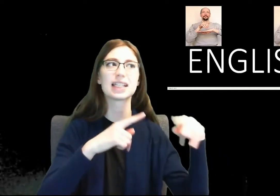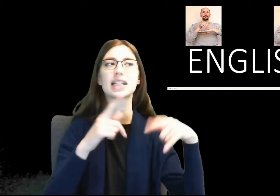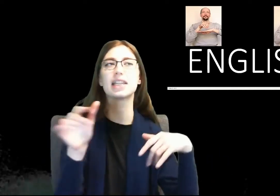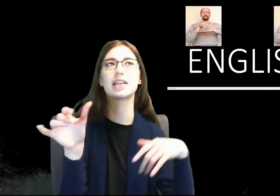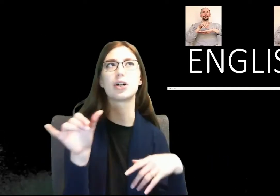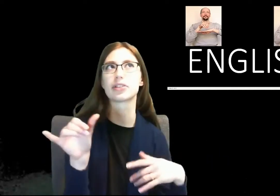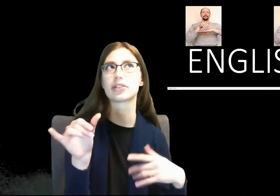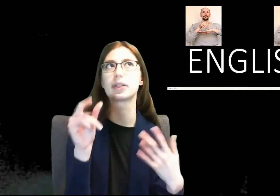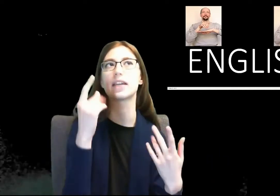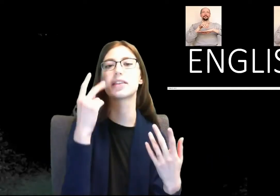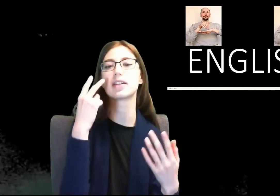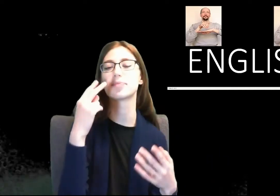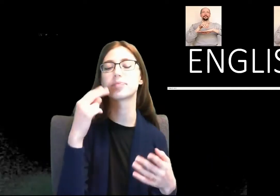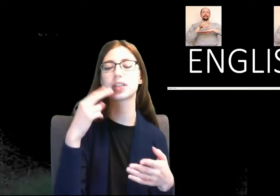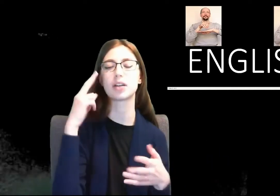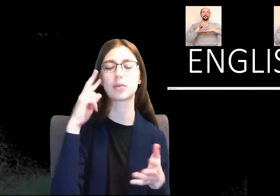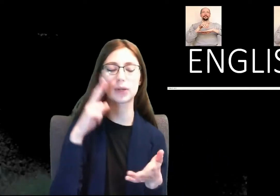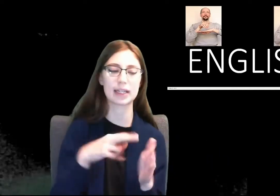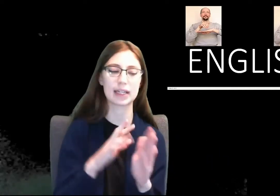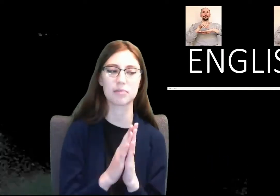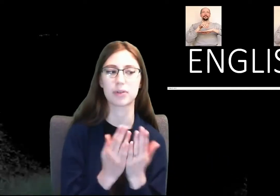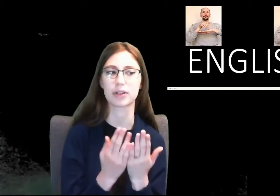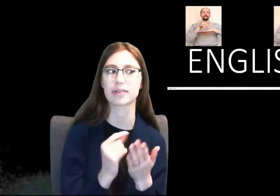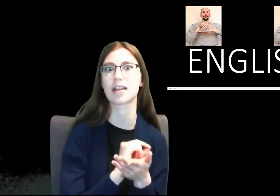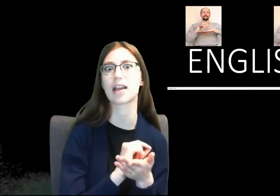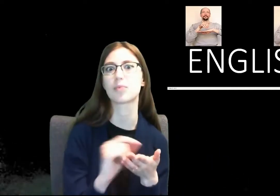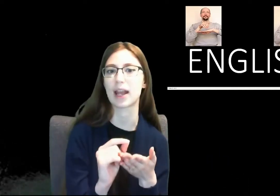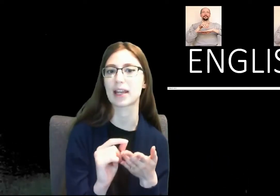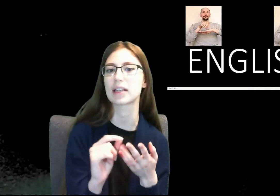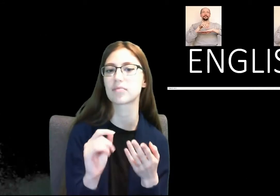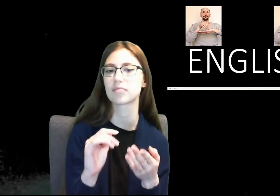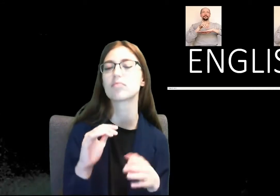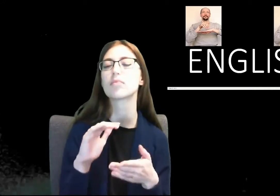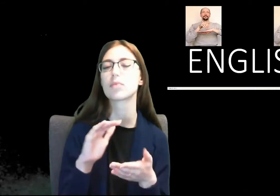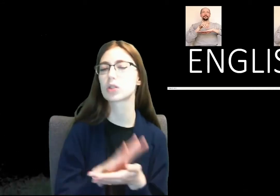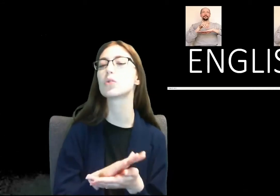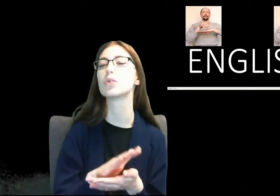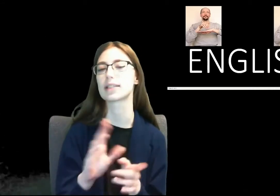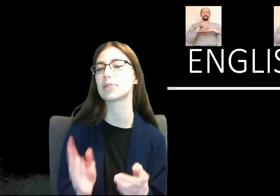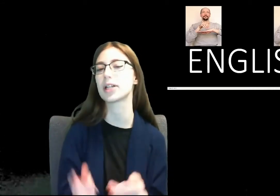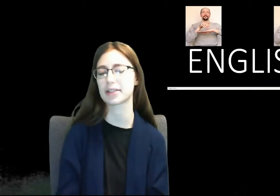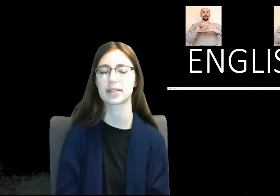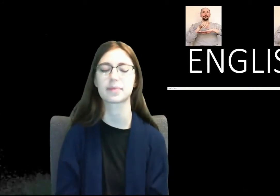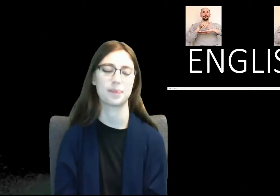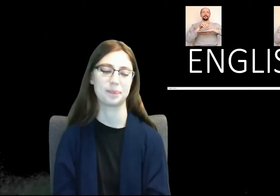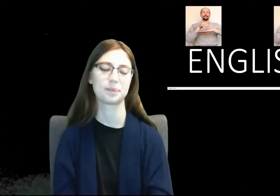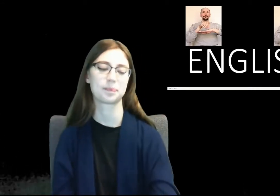and then also like the, reading books and writing school subject.